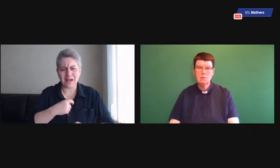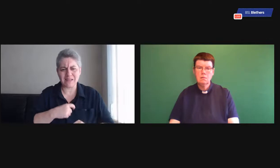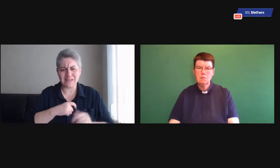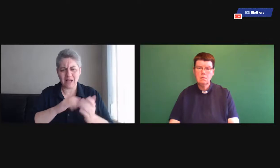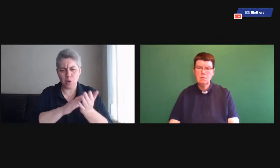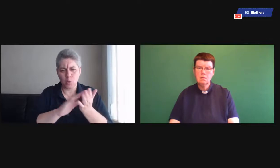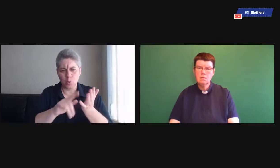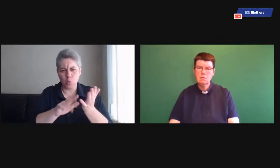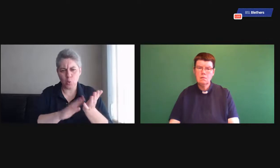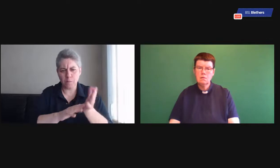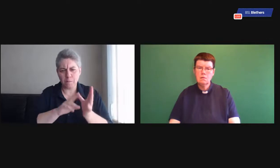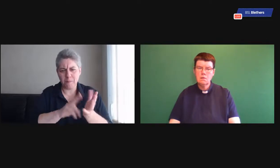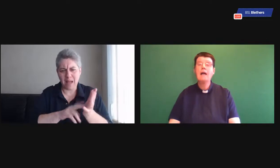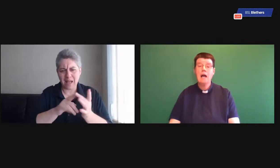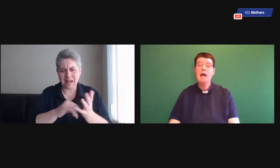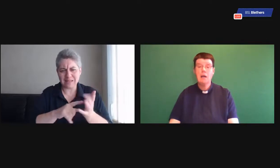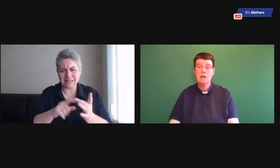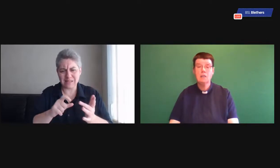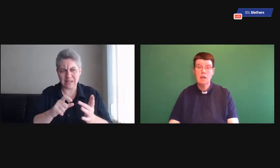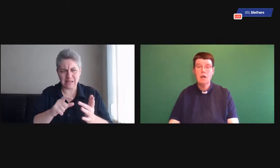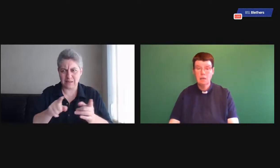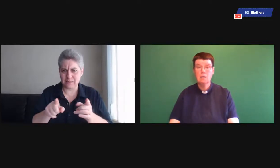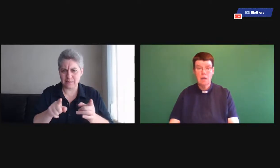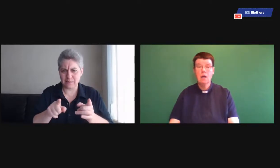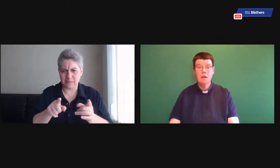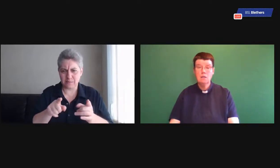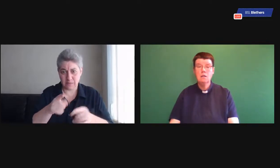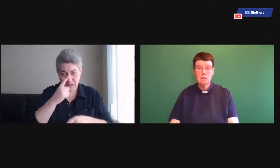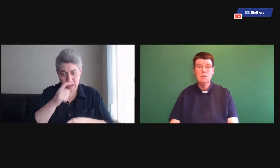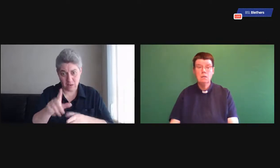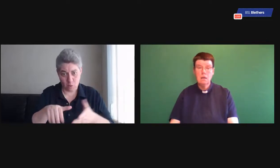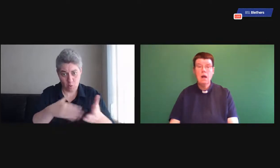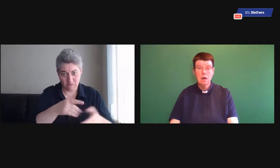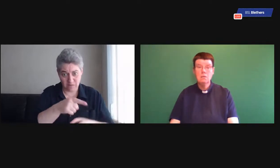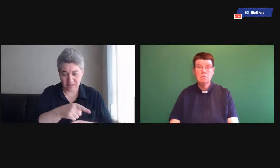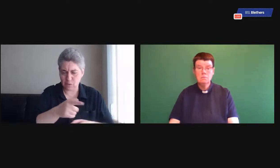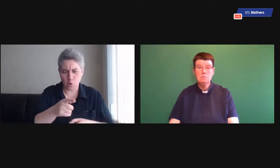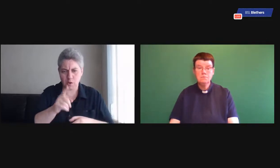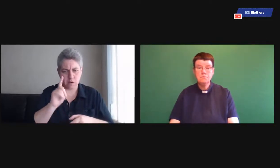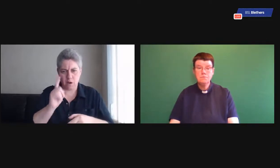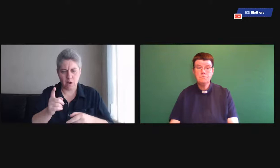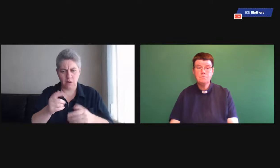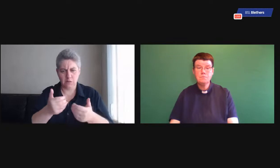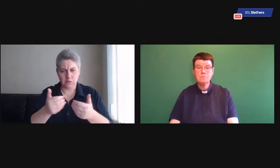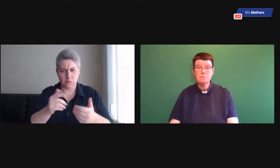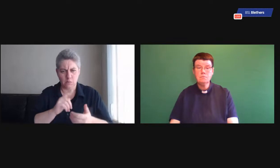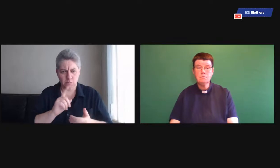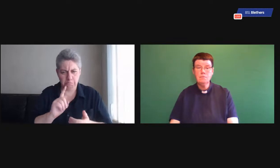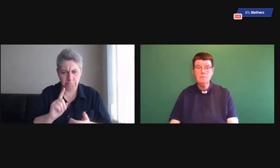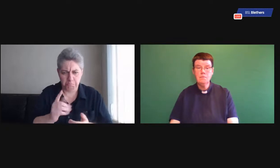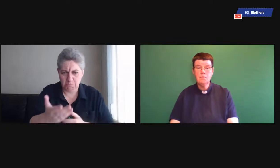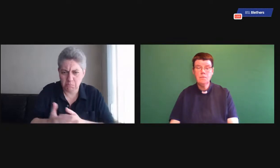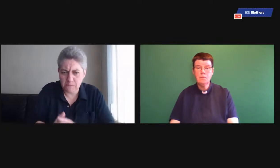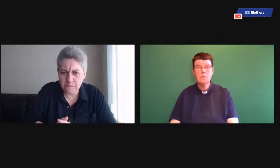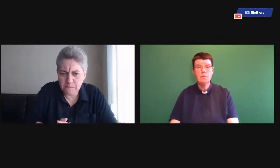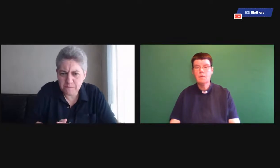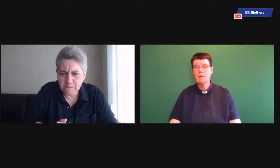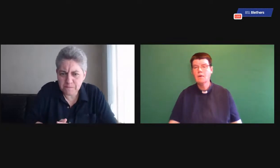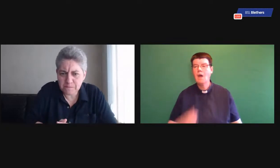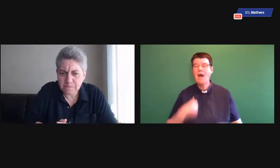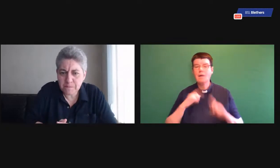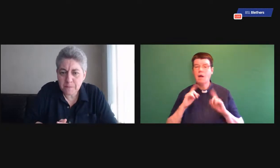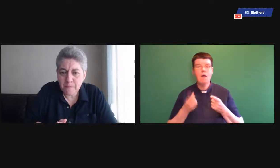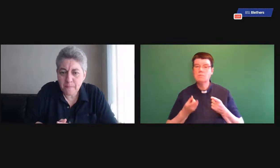that's obviously your funeral and your weddings and everything else. But you've seen a lot of humanists coming out and doing a humanist service for a funeral?